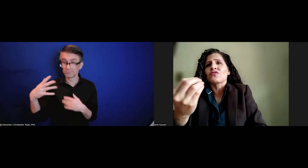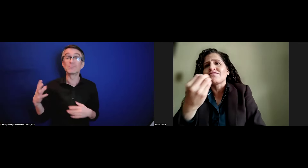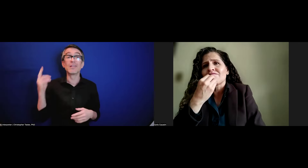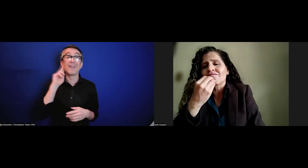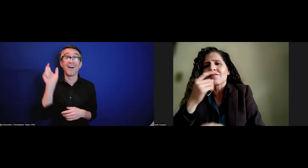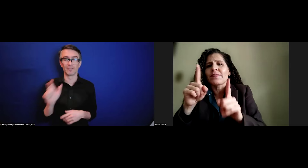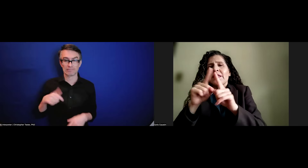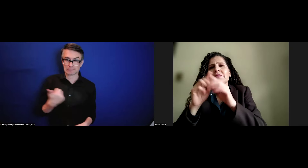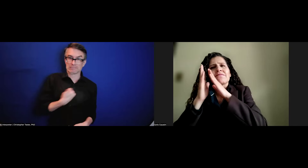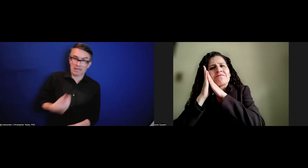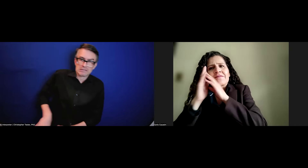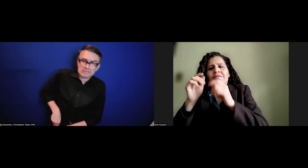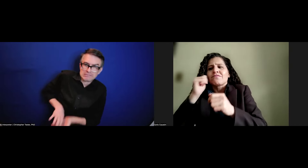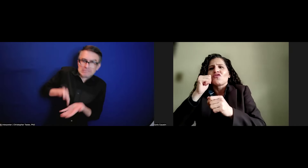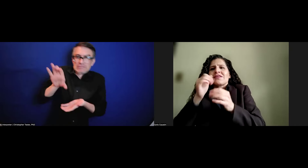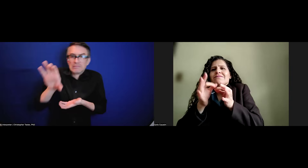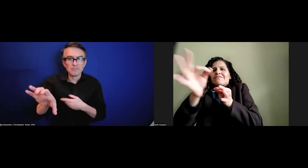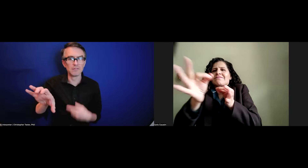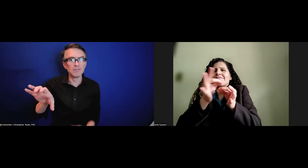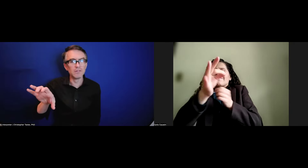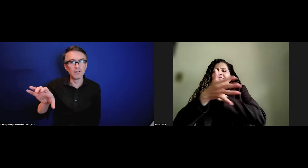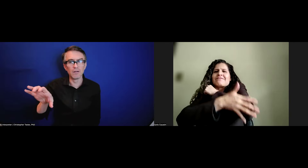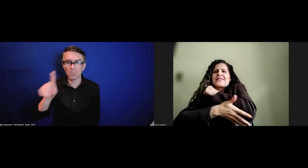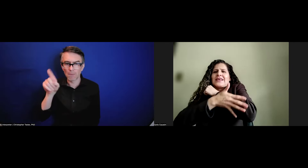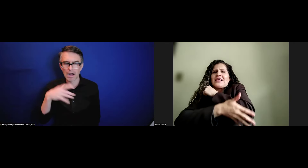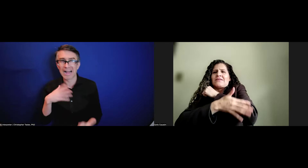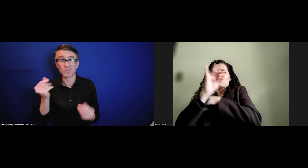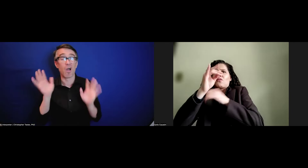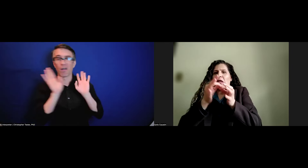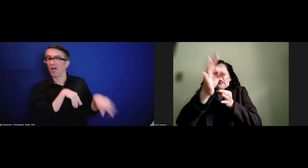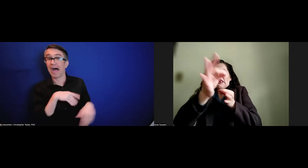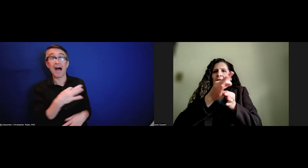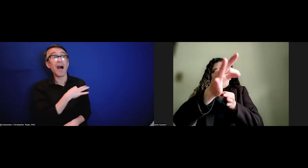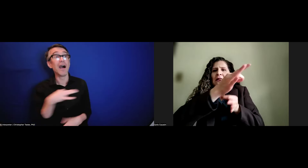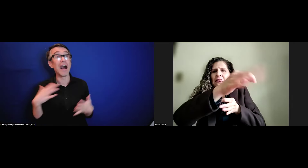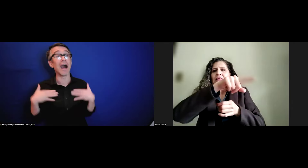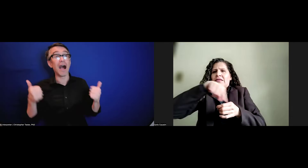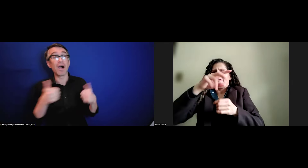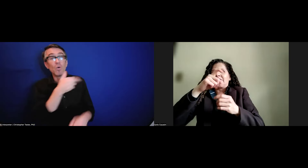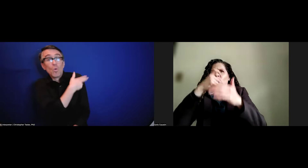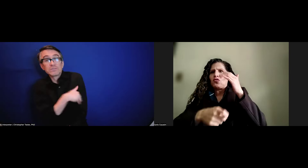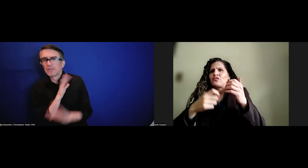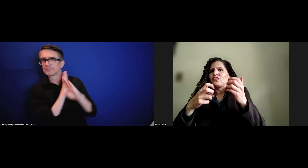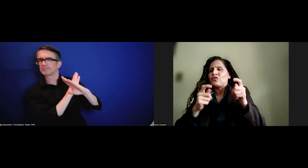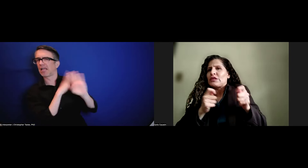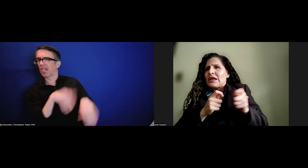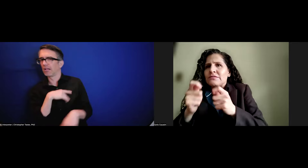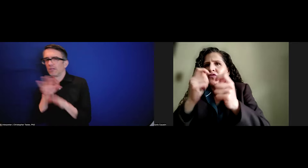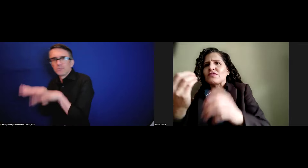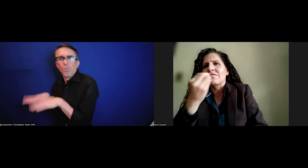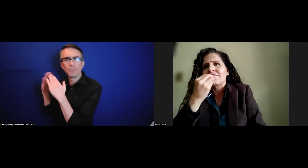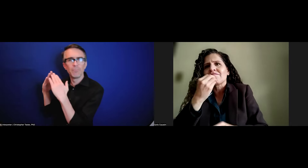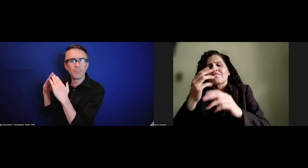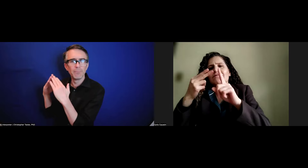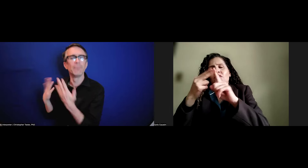real, ¿no? Que pueda buscar There is no training in real sign una language. atención Not that adecuada. I can Muchas search. mujeres que viven